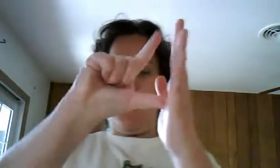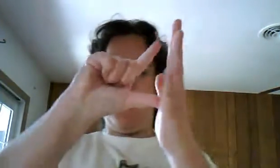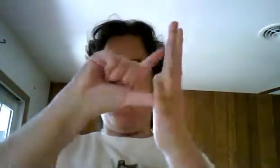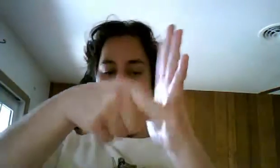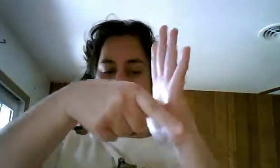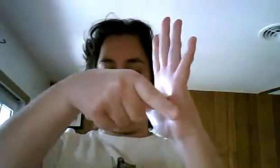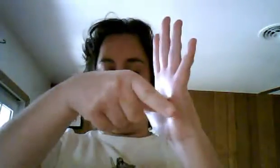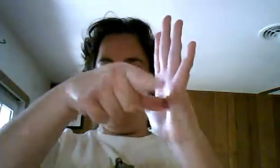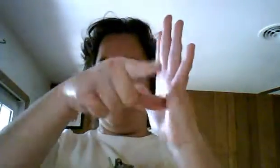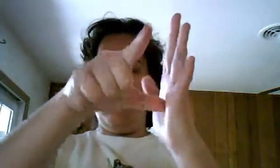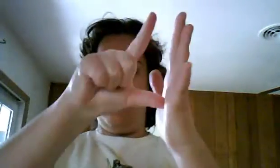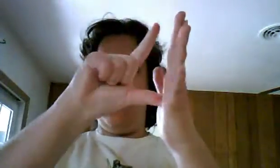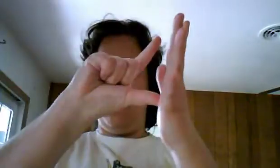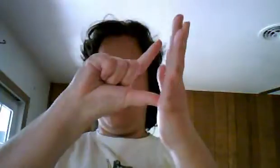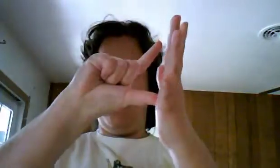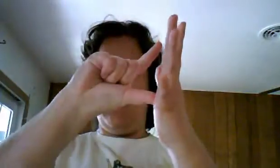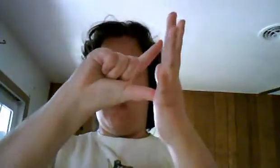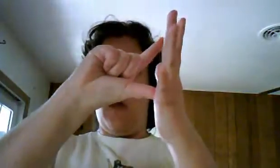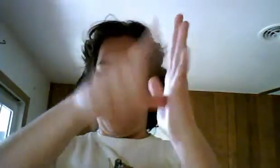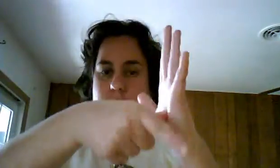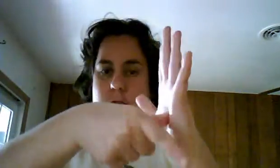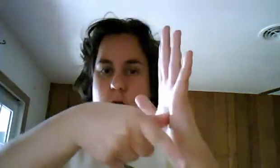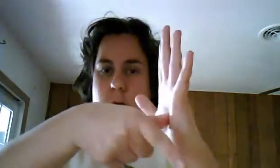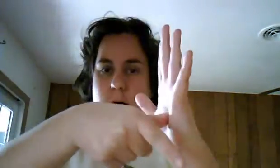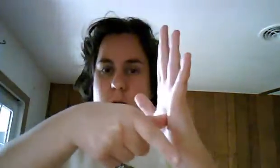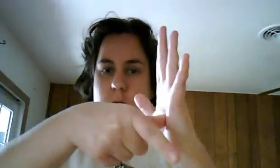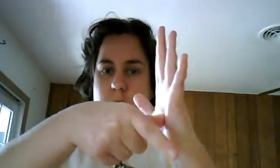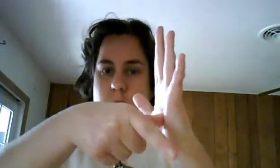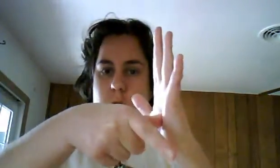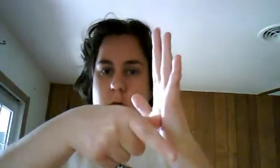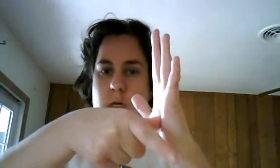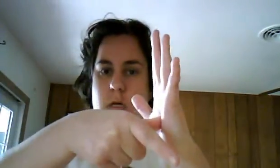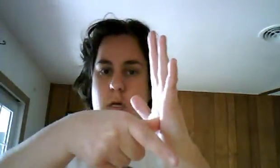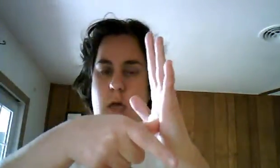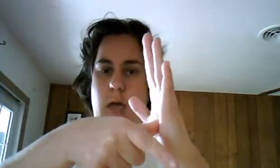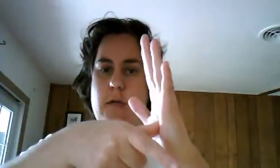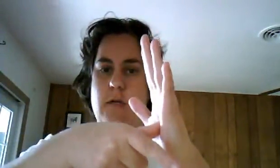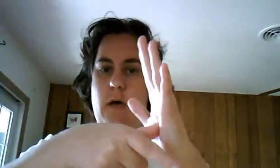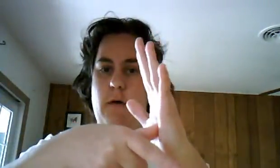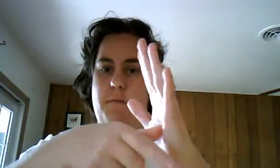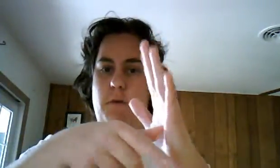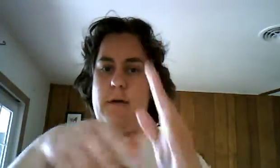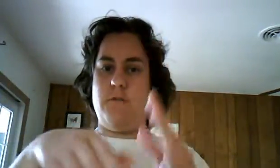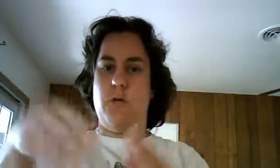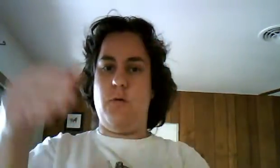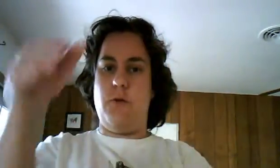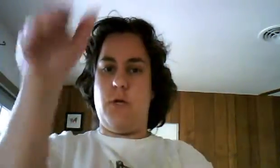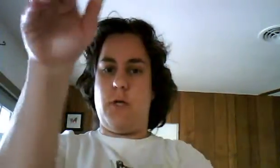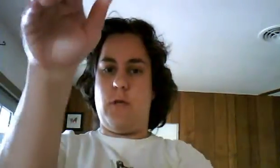go after a while. After a while. And for afternoon, you're gonna go like